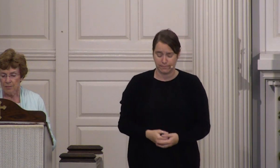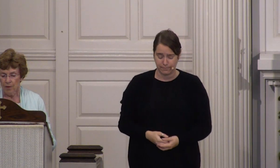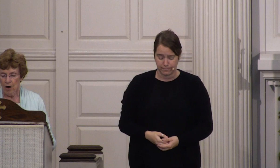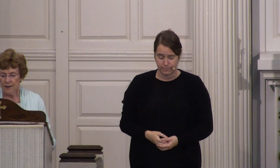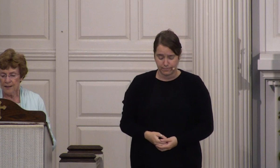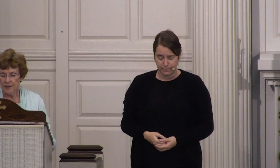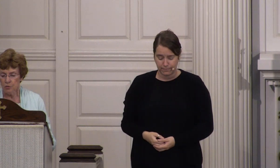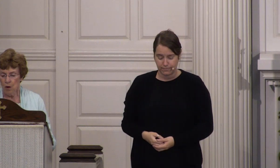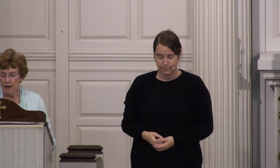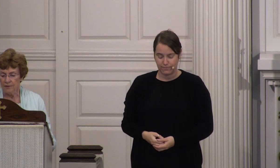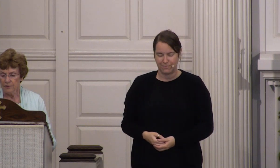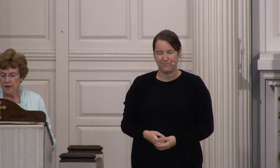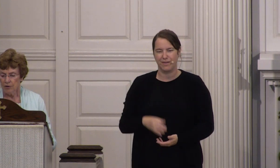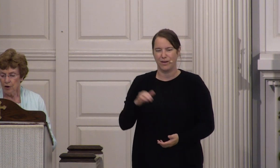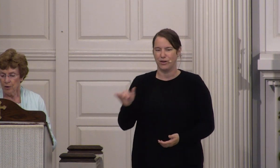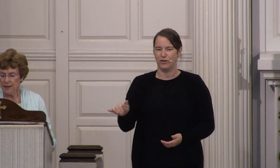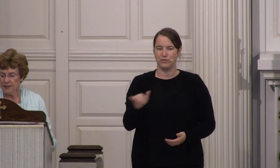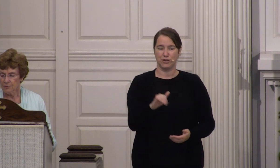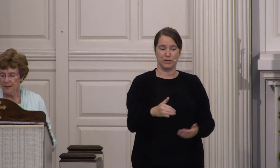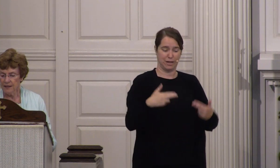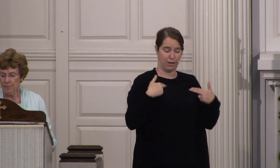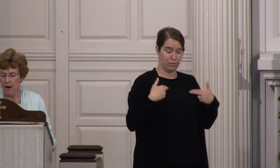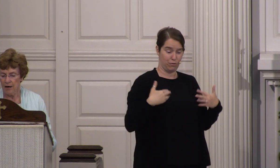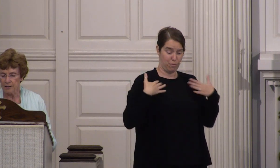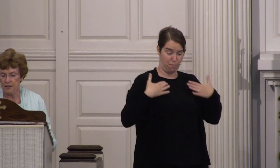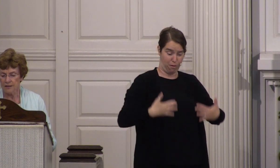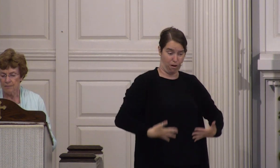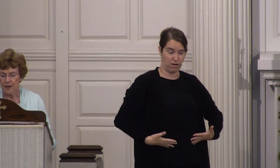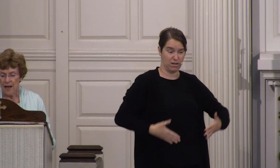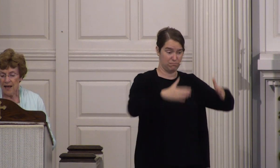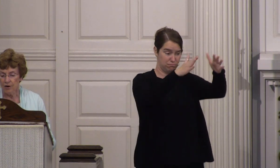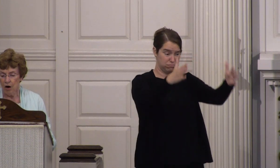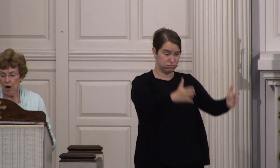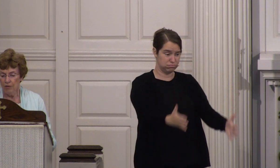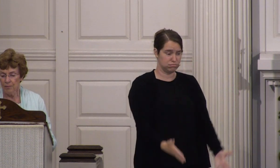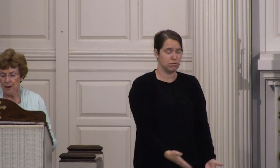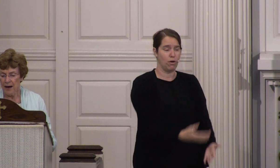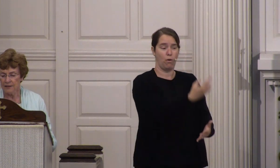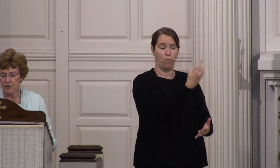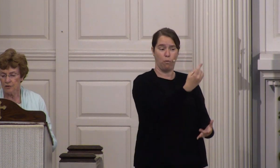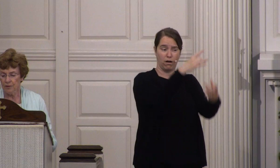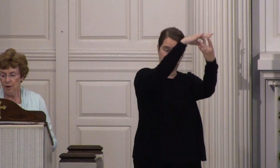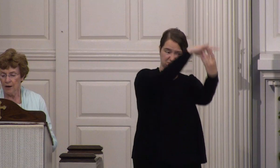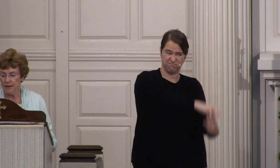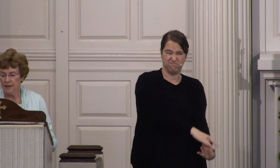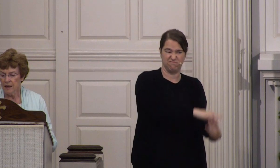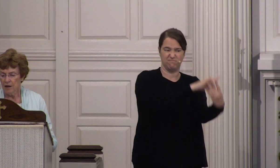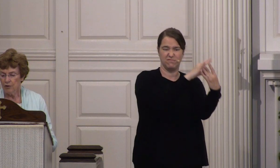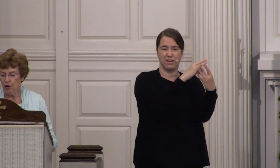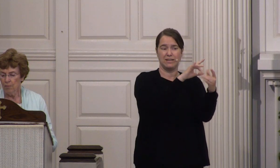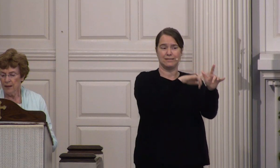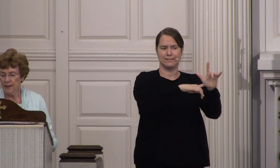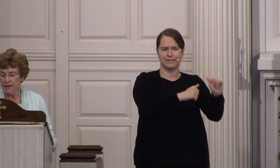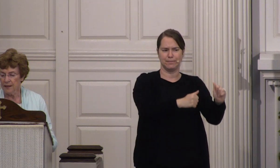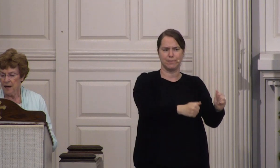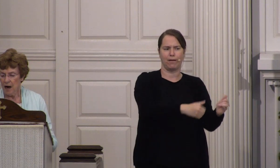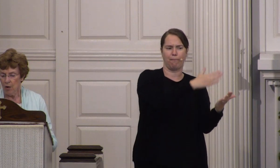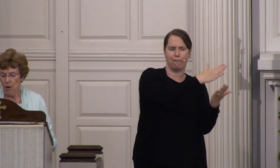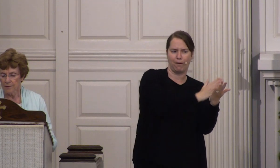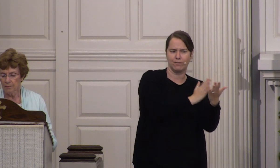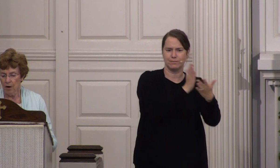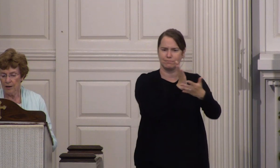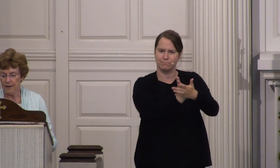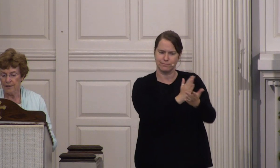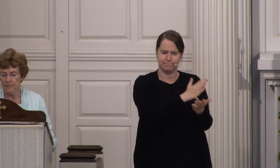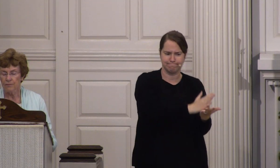As a body is one, though it has many parts, and all the parts of the body, though many, are